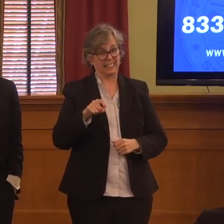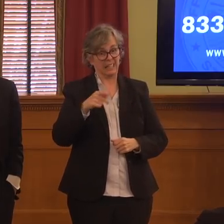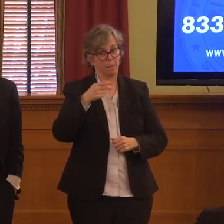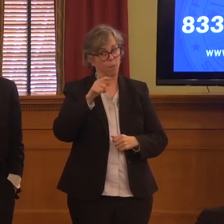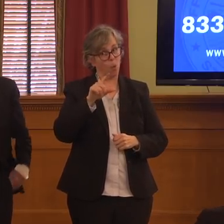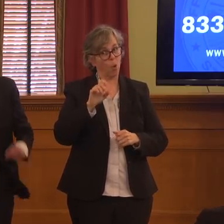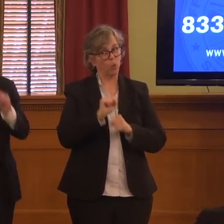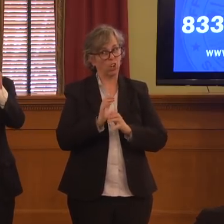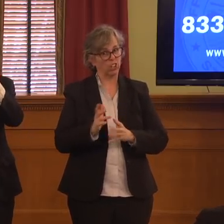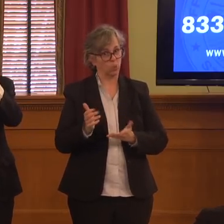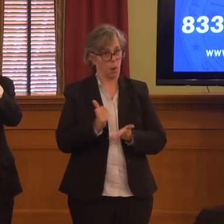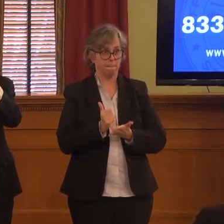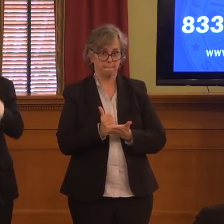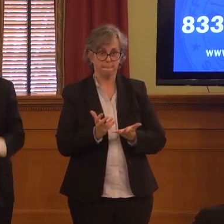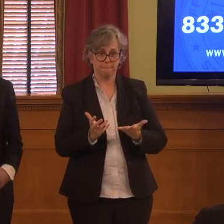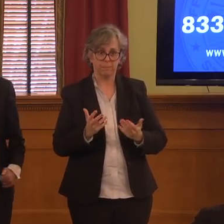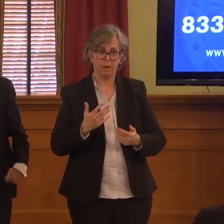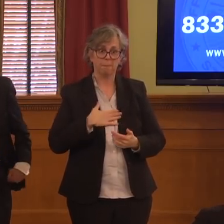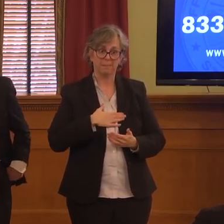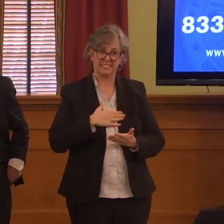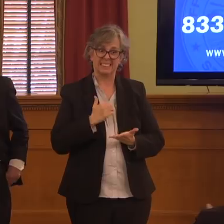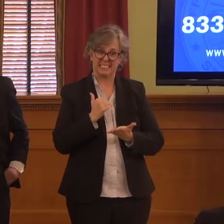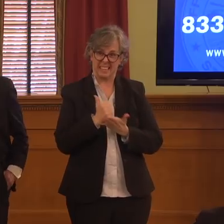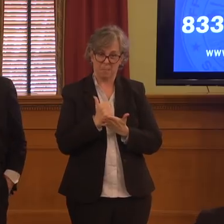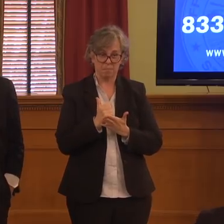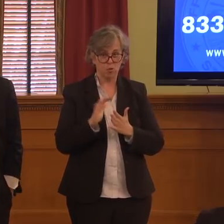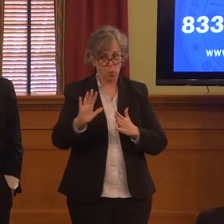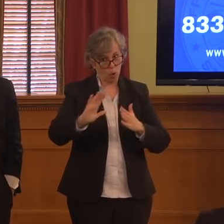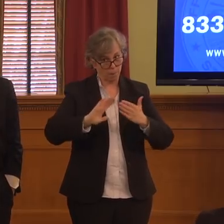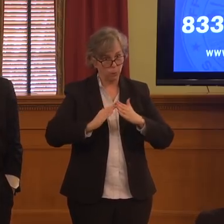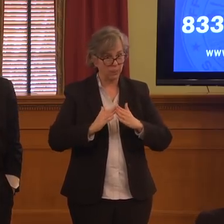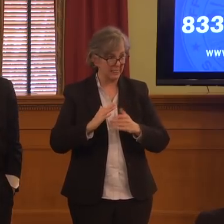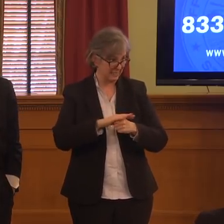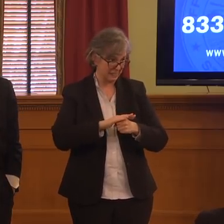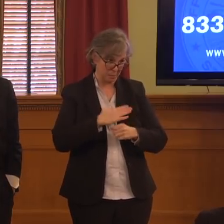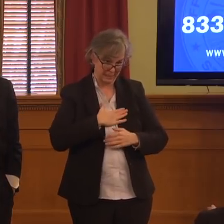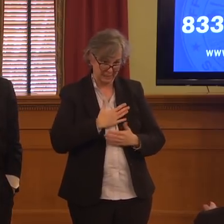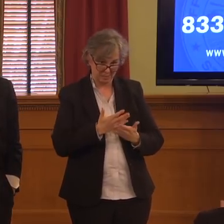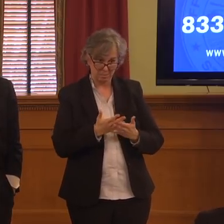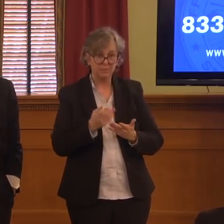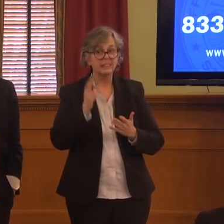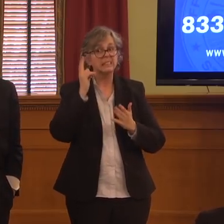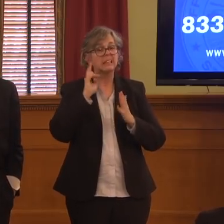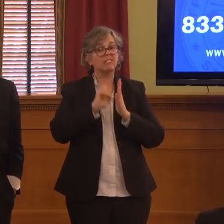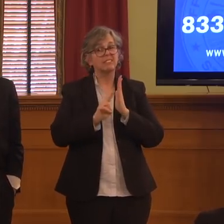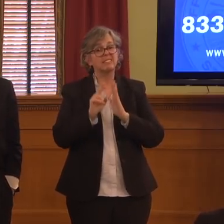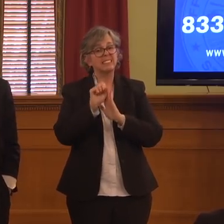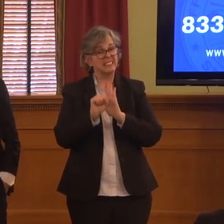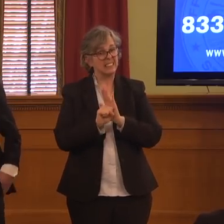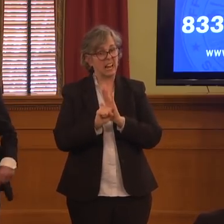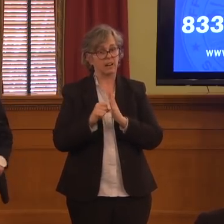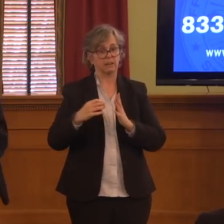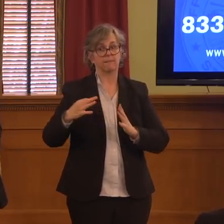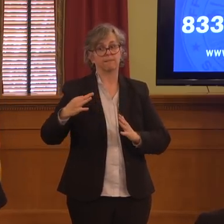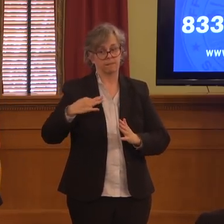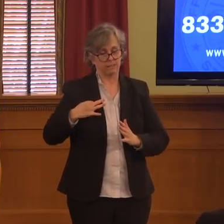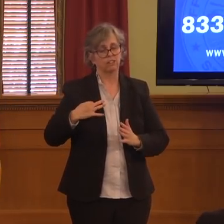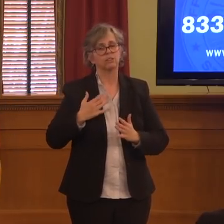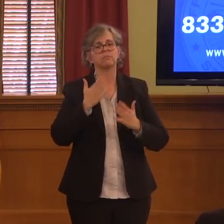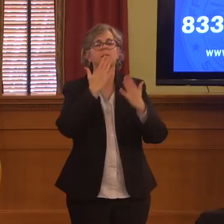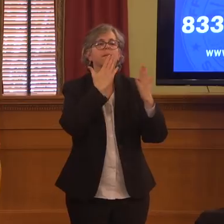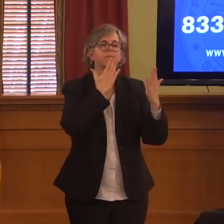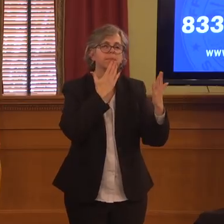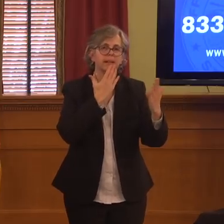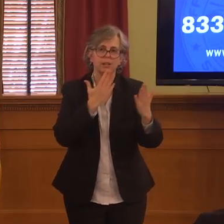help your community, your elections officials, and the Secretary of State by signing up. Thank you. Thanks, John, very